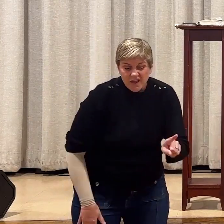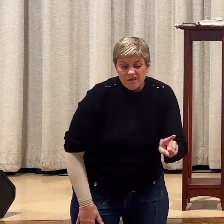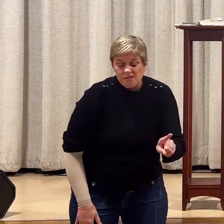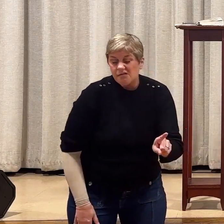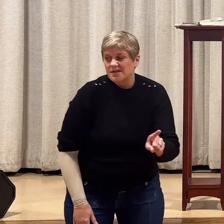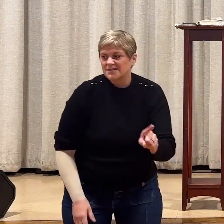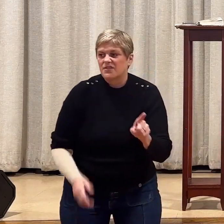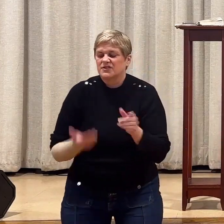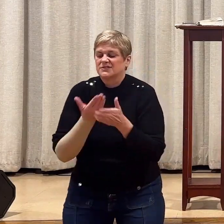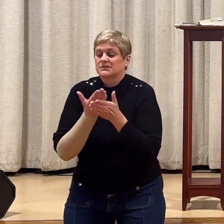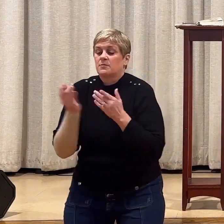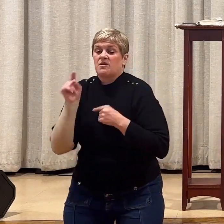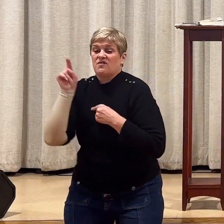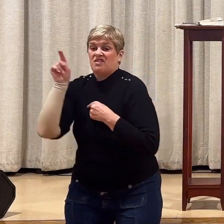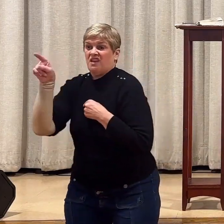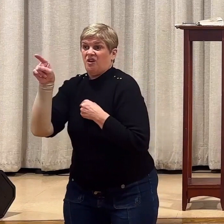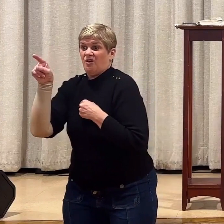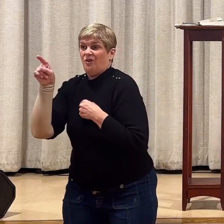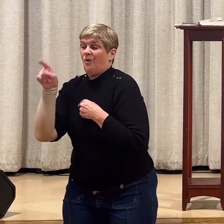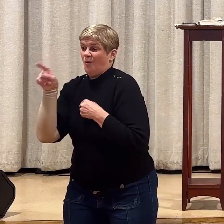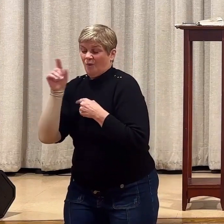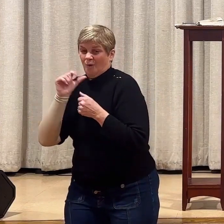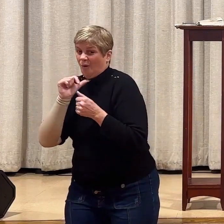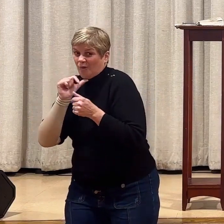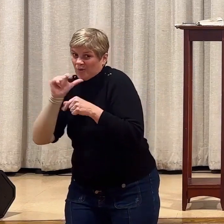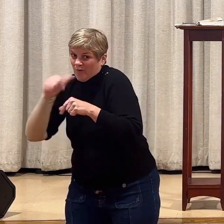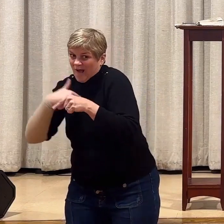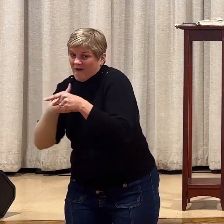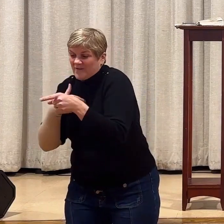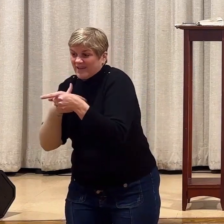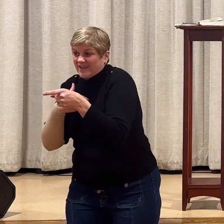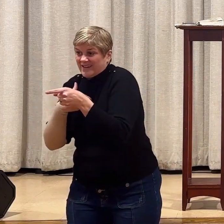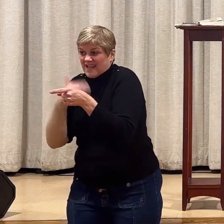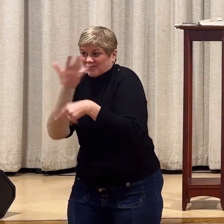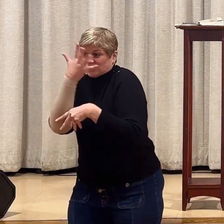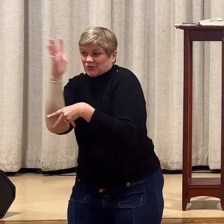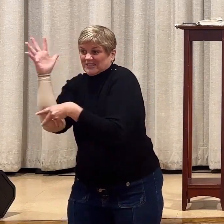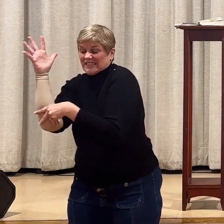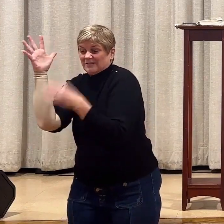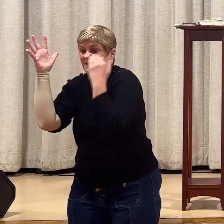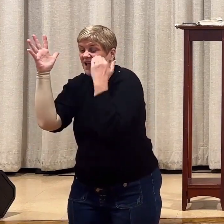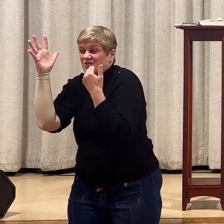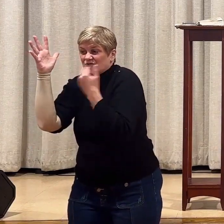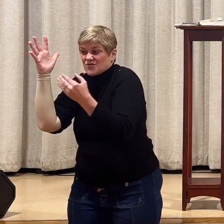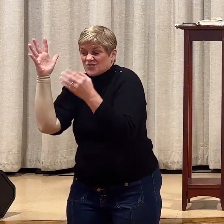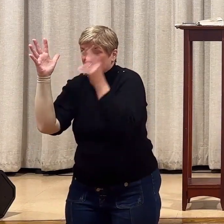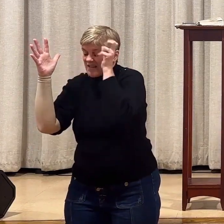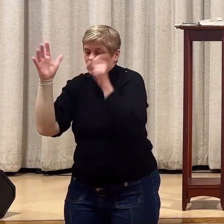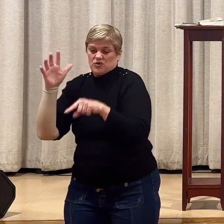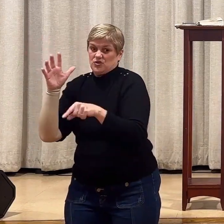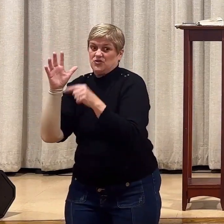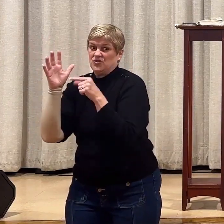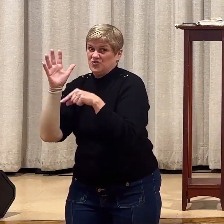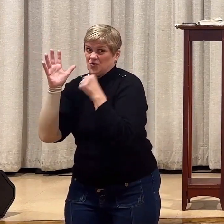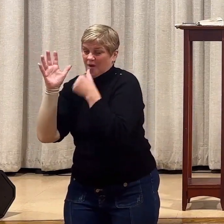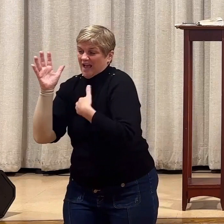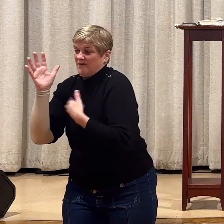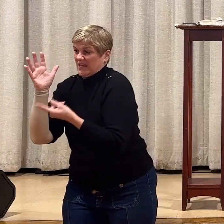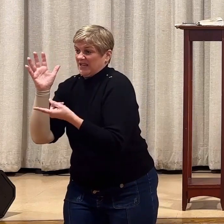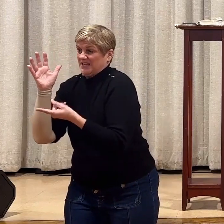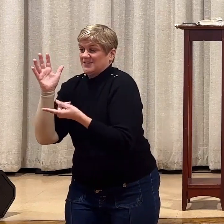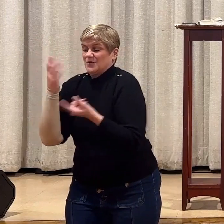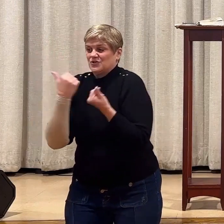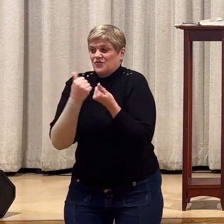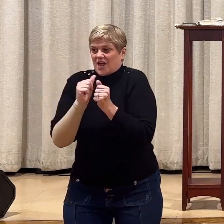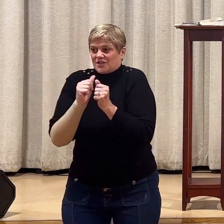know what? There's something that you're missing out on. There's something that you don't have. You don't have this tree of the knowledge of good and evil. And so Satan was trying to twist God's